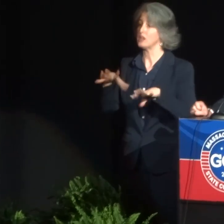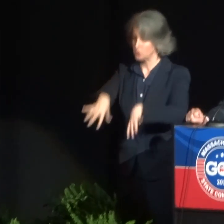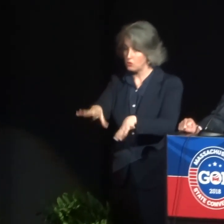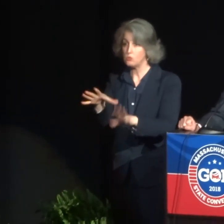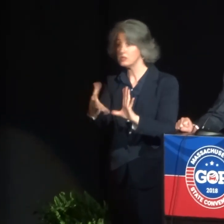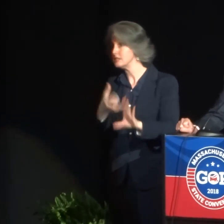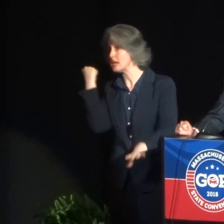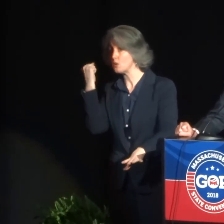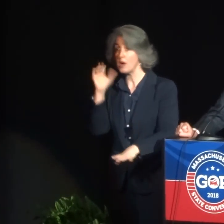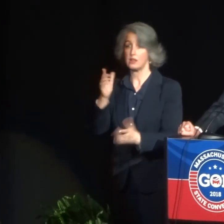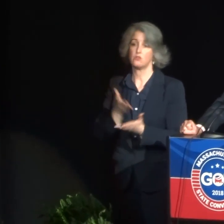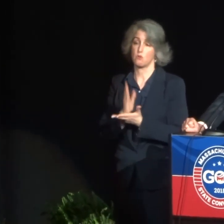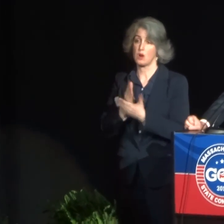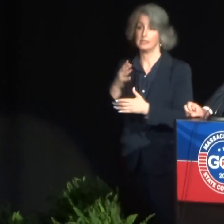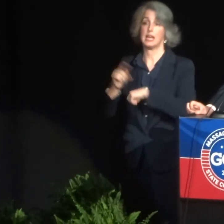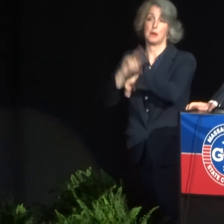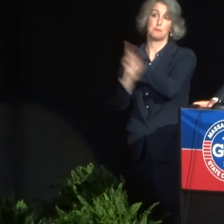punish success.